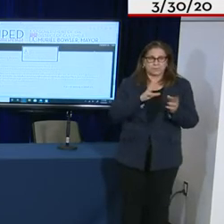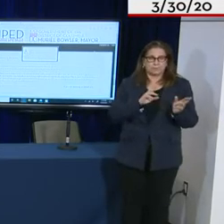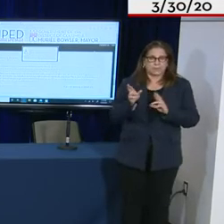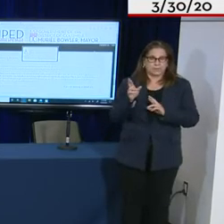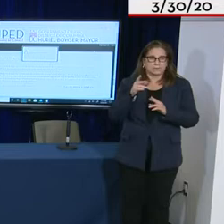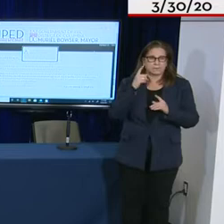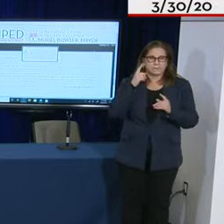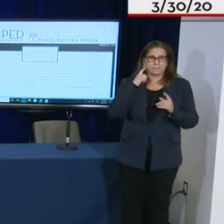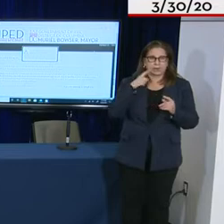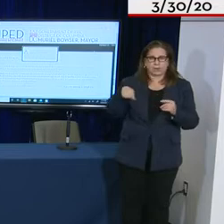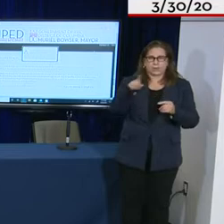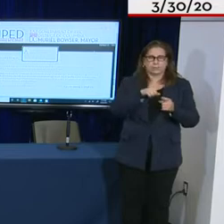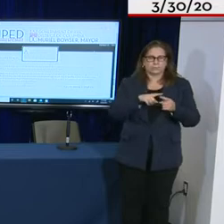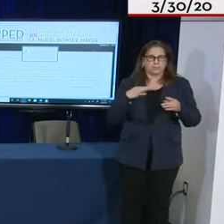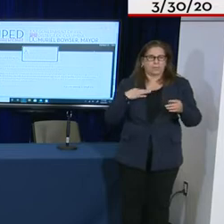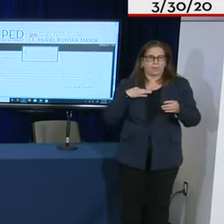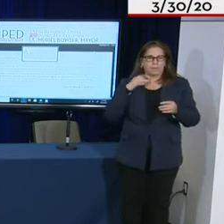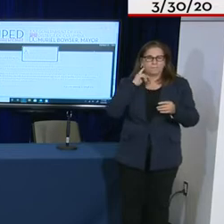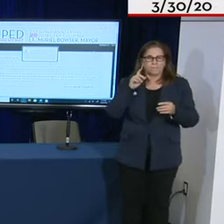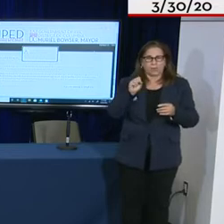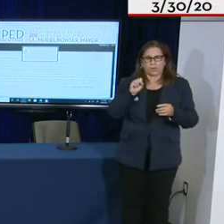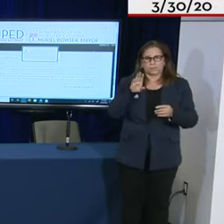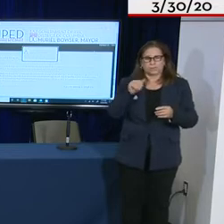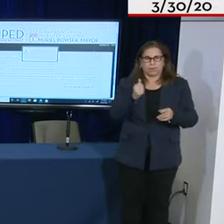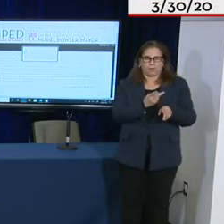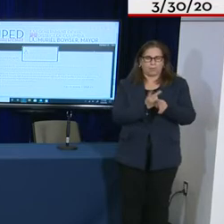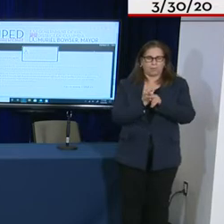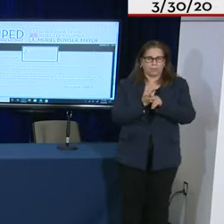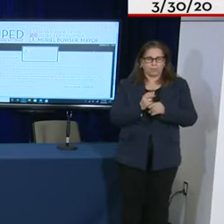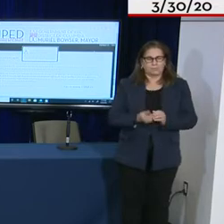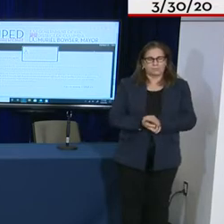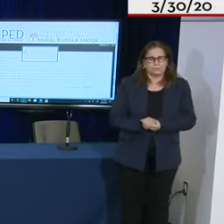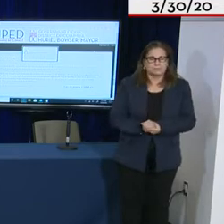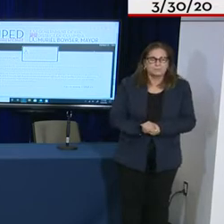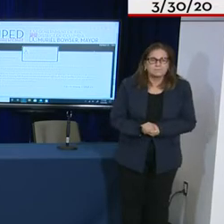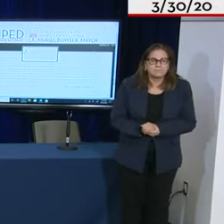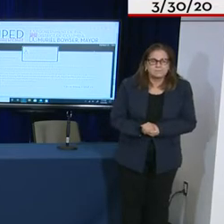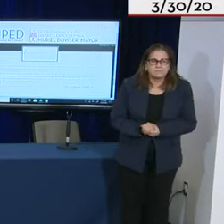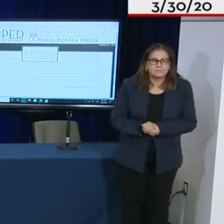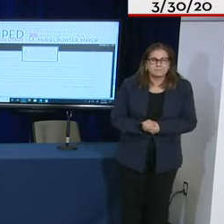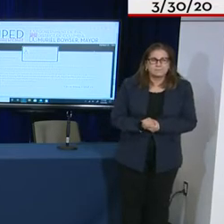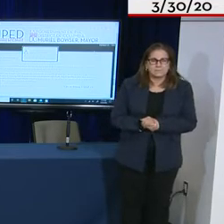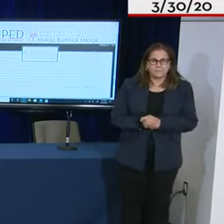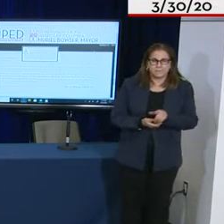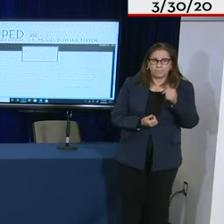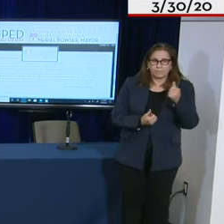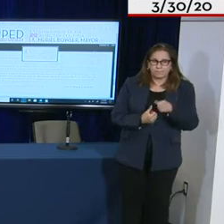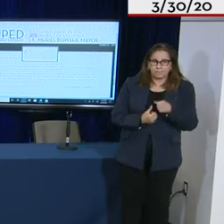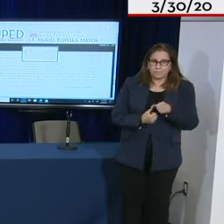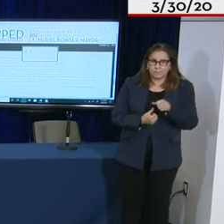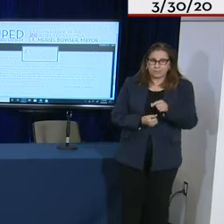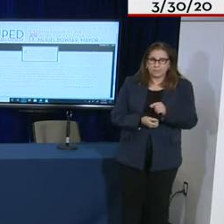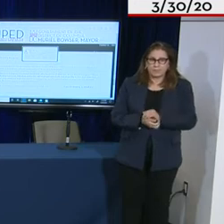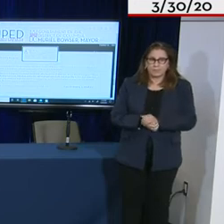really encourage people to keep the loan funds in mind.